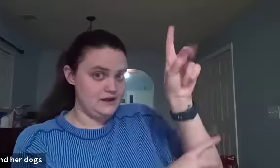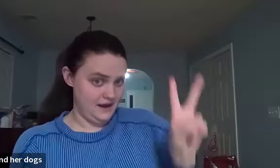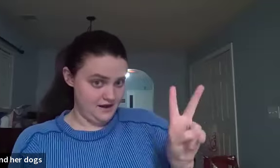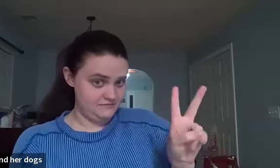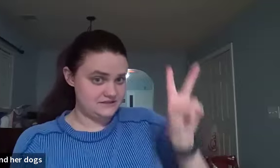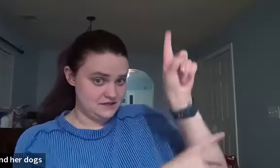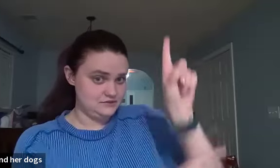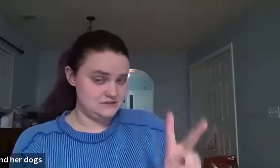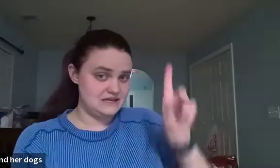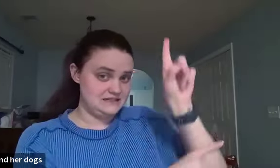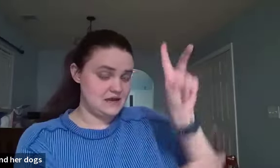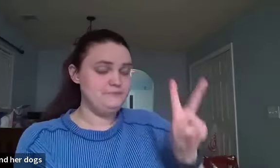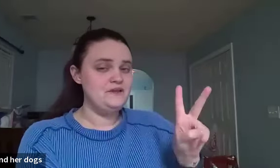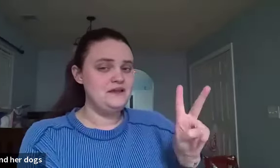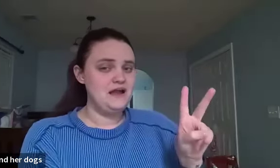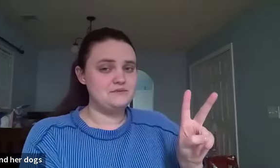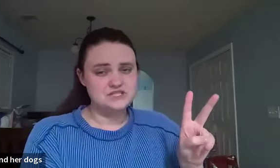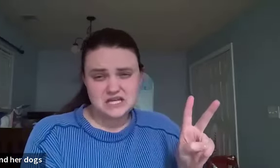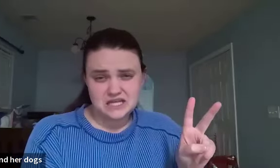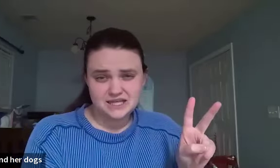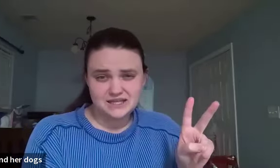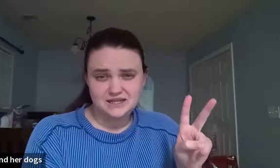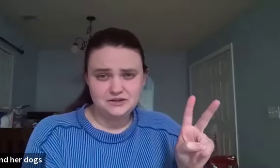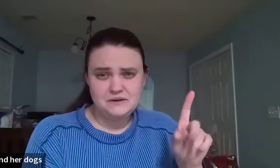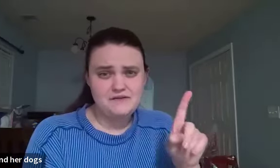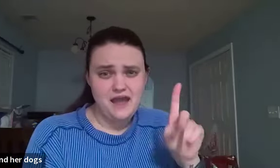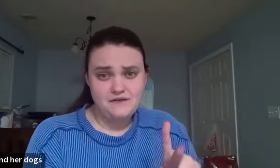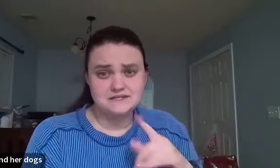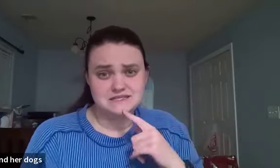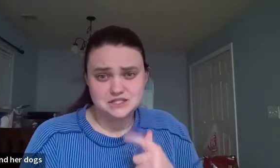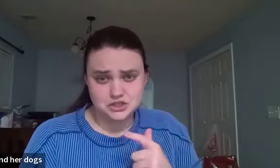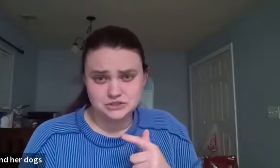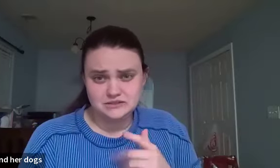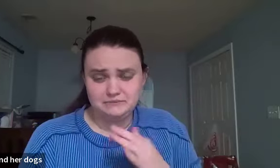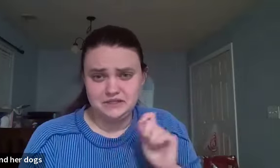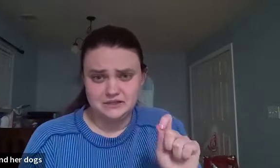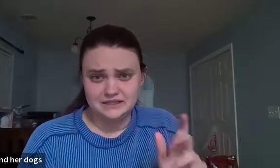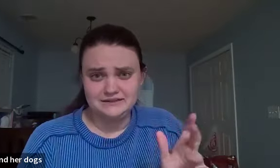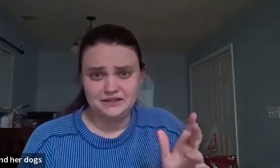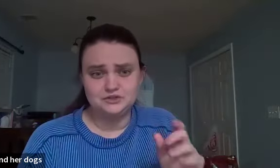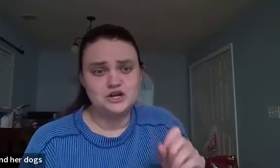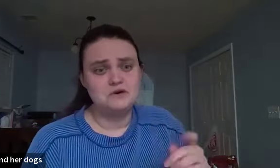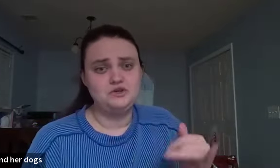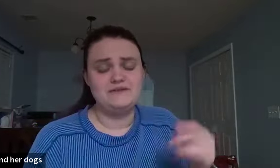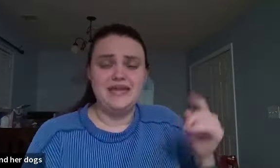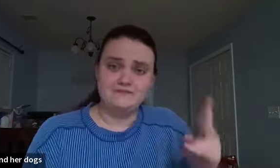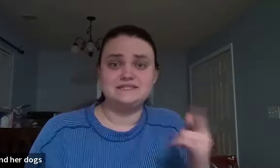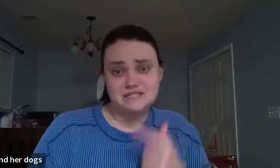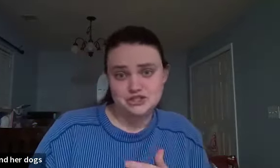one half, that's how you do it, slide it down. I'm just like, you don't have half a sister, like period, like you're talking about you have a half